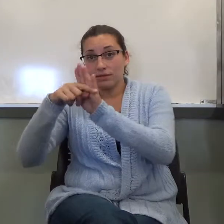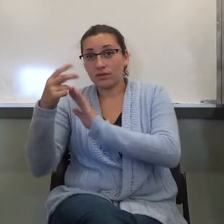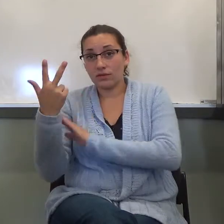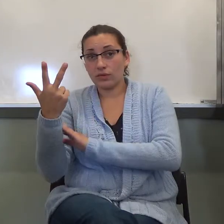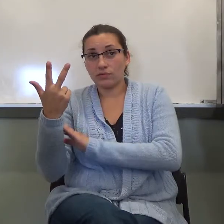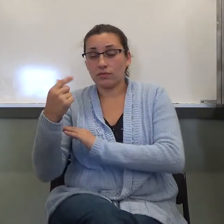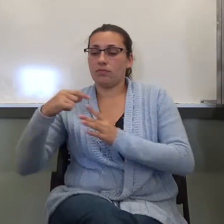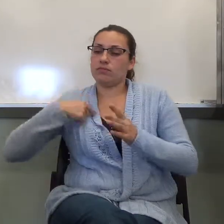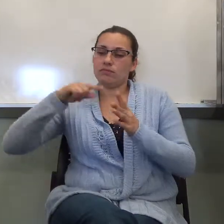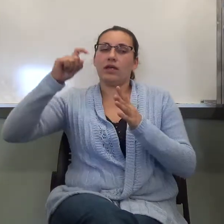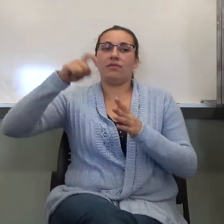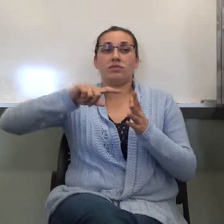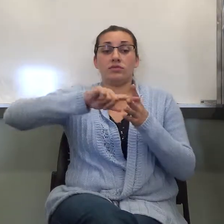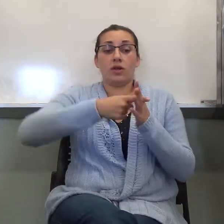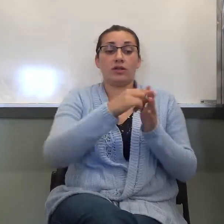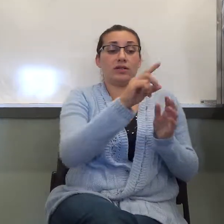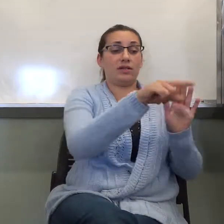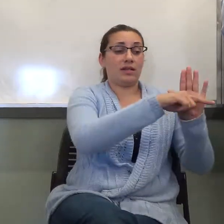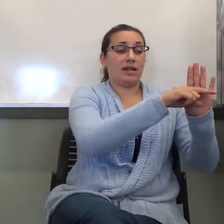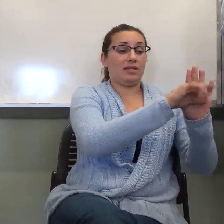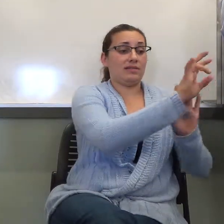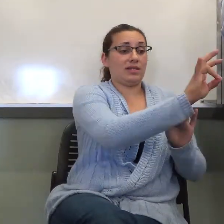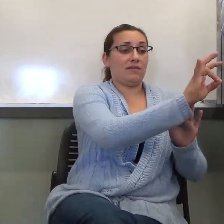at minus 7 and go 3 over to the left. And